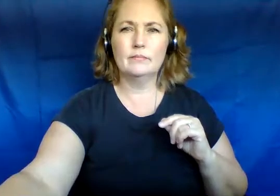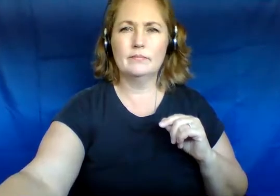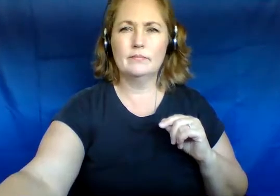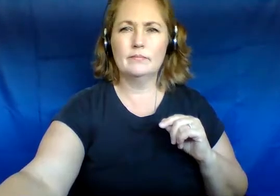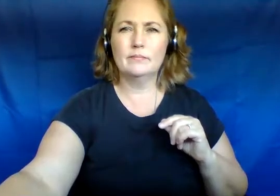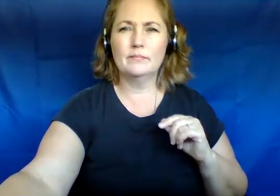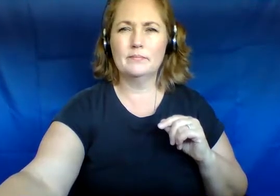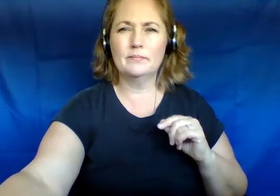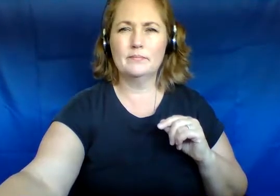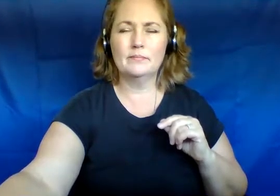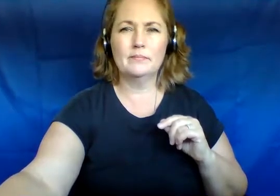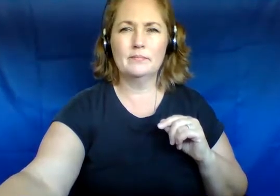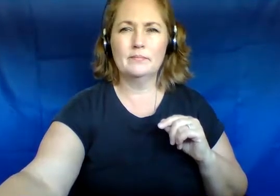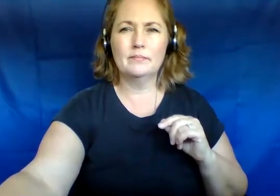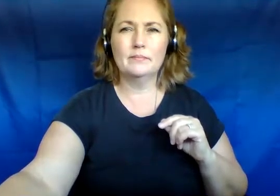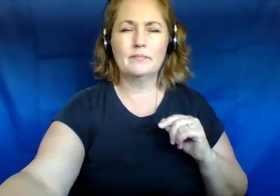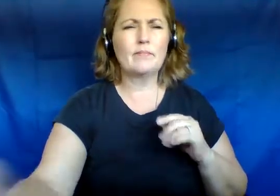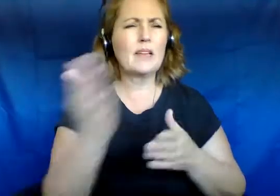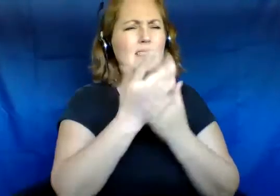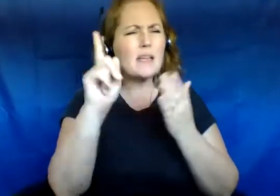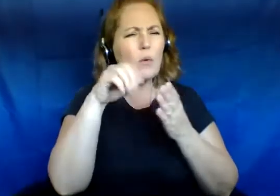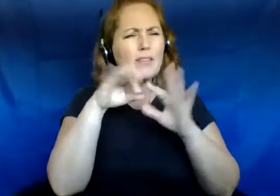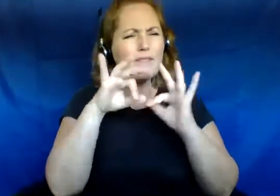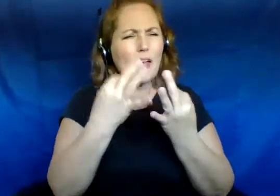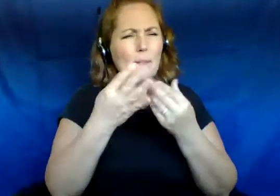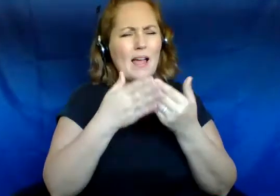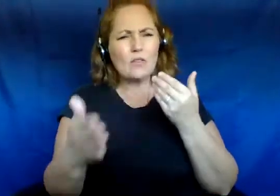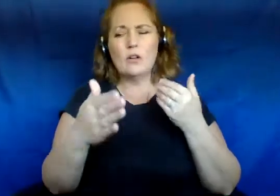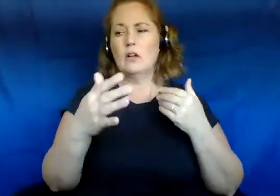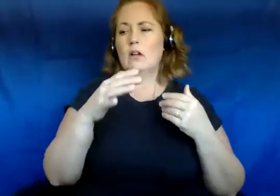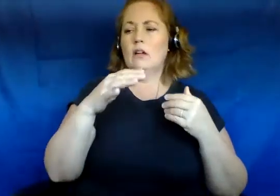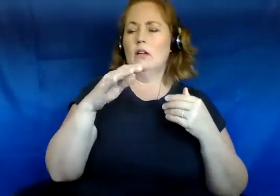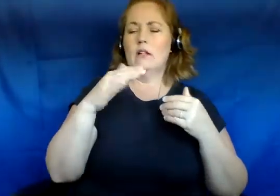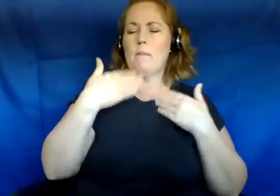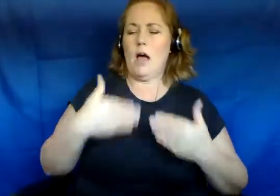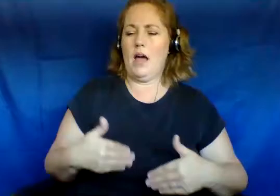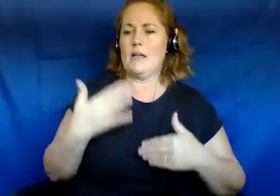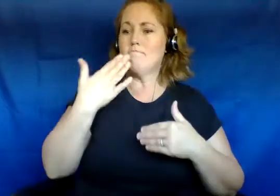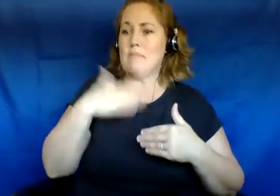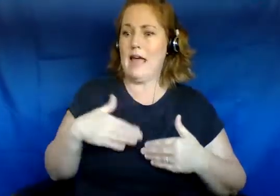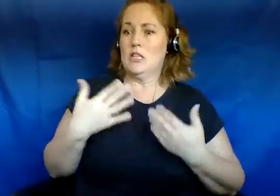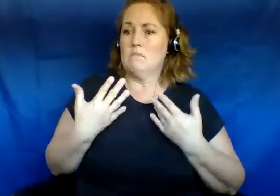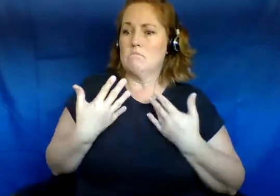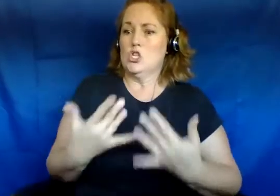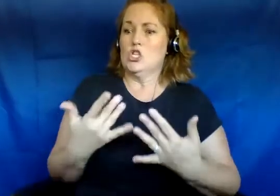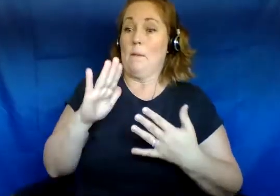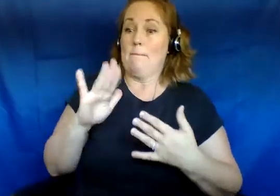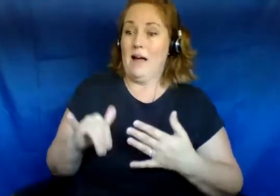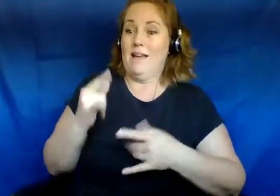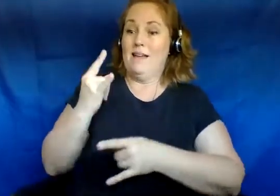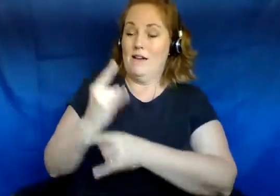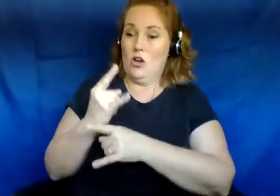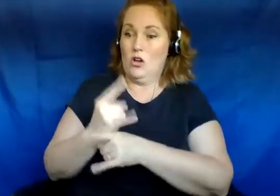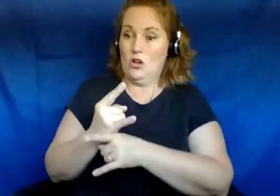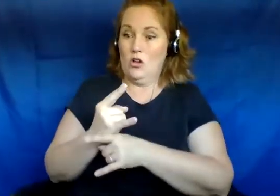Anyway, I somewhere in the family afterwards that a body badly burned by alcohol,